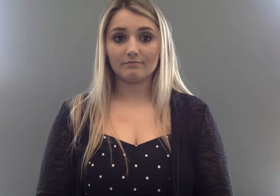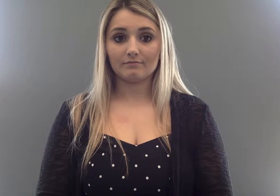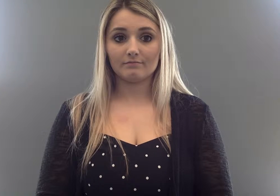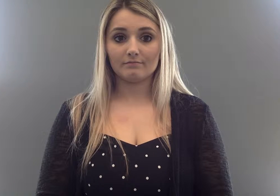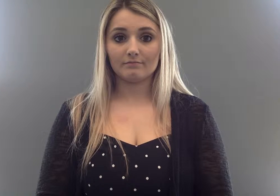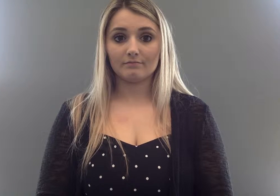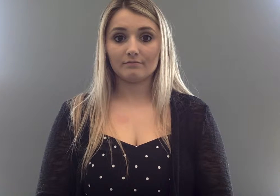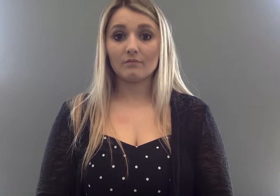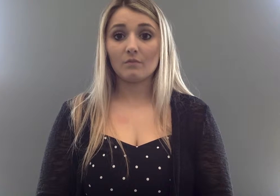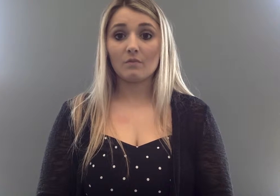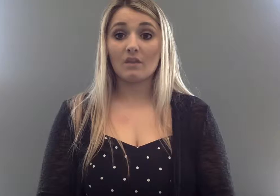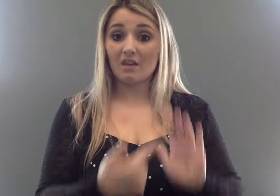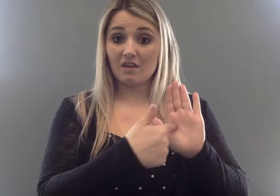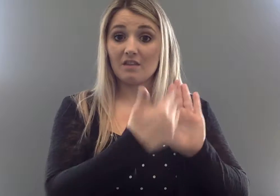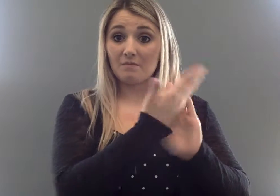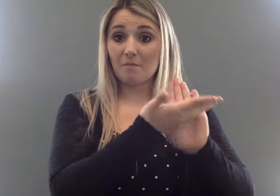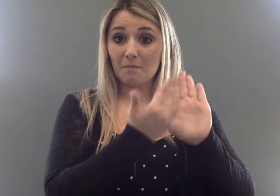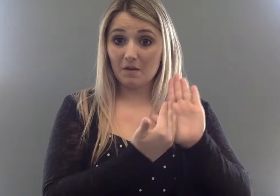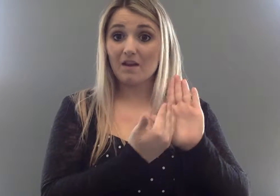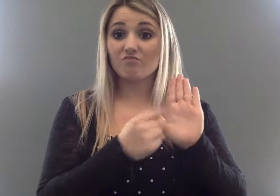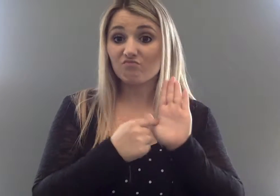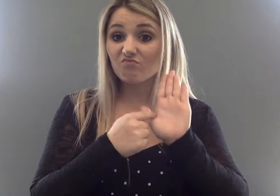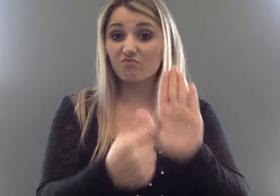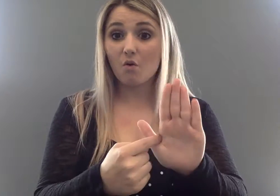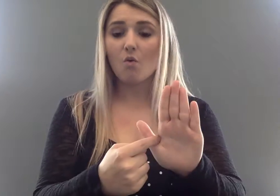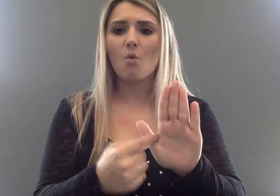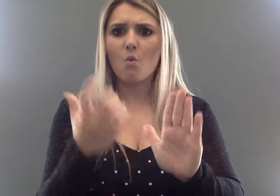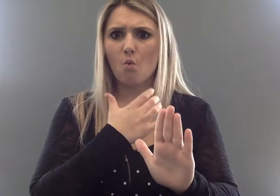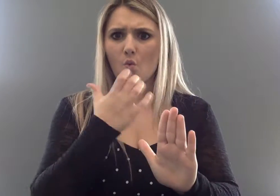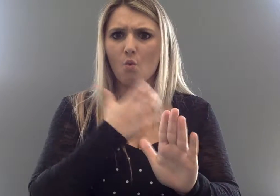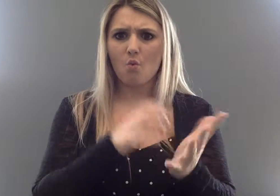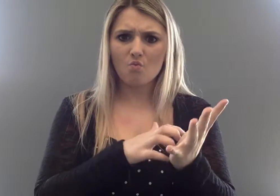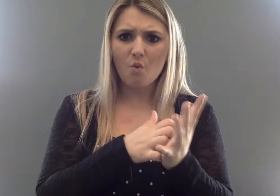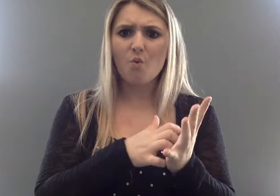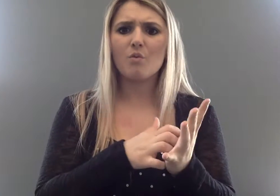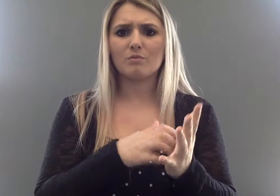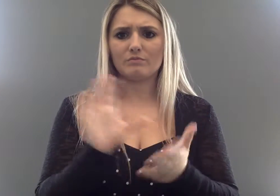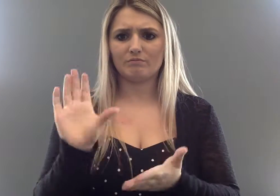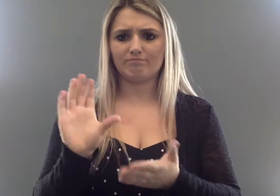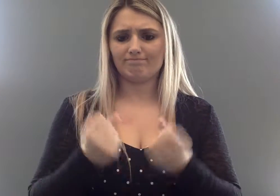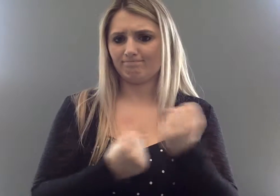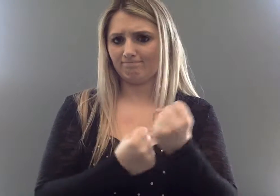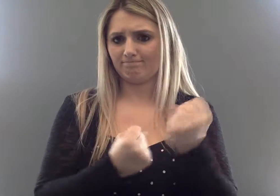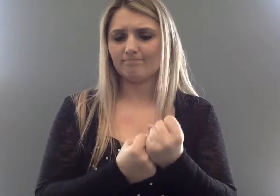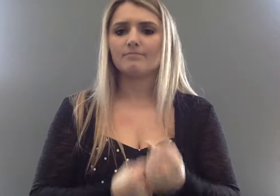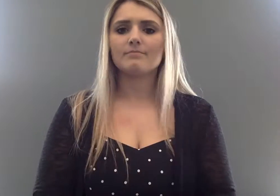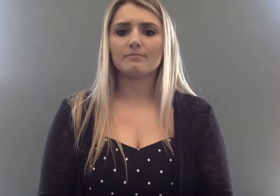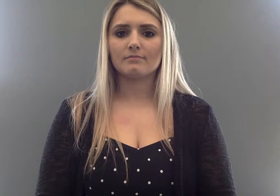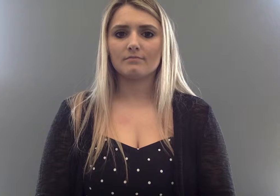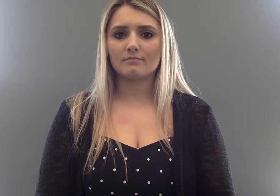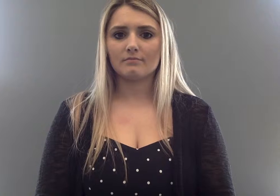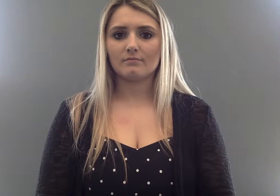So this shows you the lack of support. You only had 2/5 of your people who actually supported you, would help you out, fight your battles for